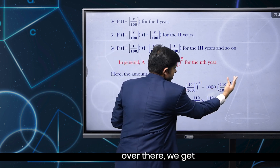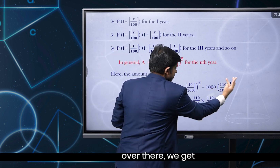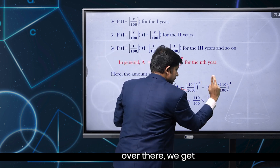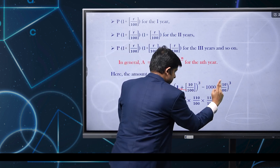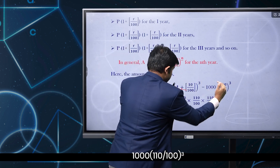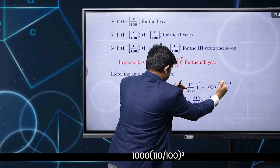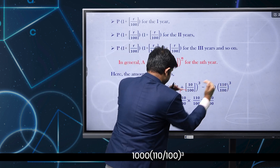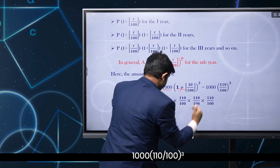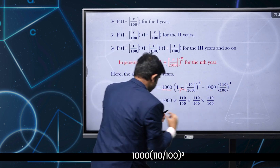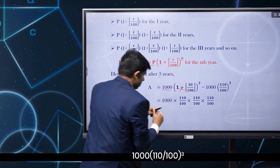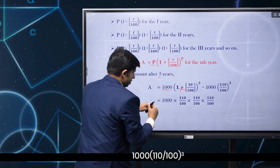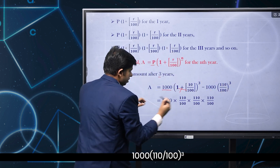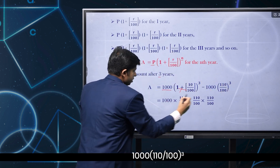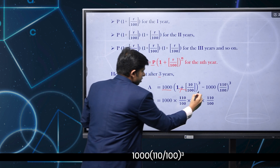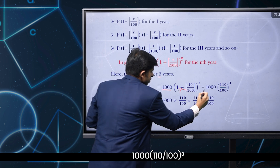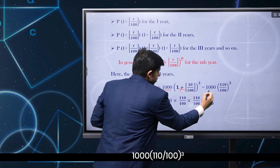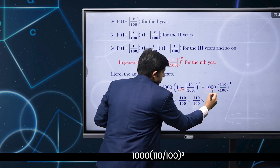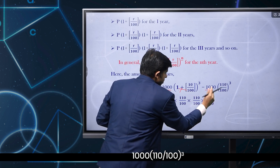1000 of 110 by 100 whole cube.